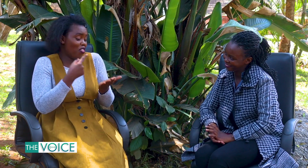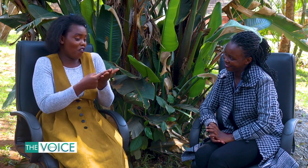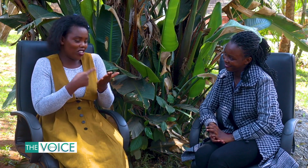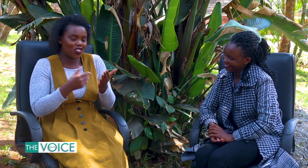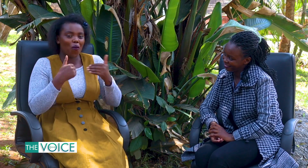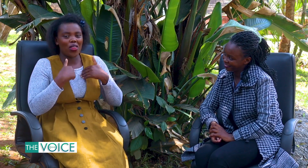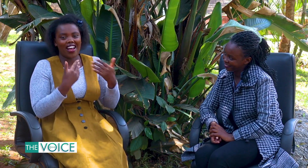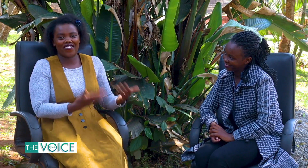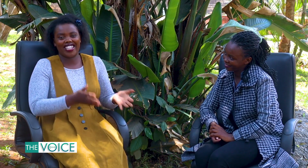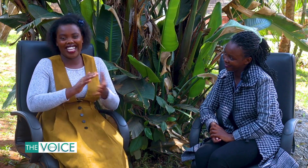conversation.